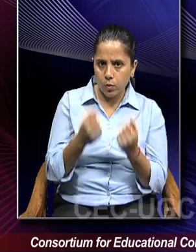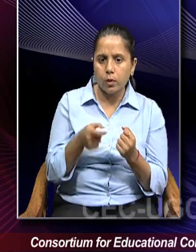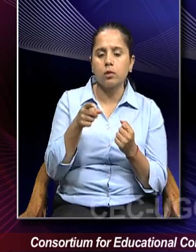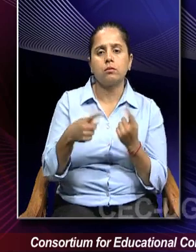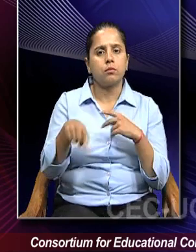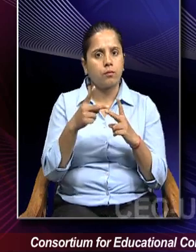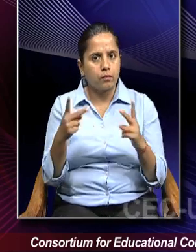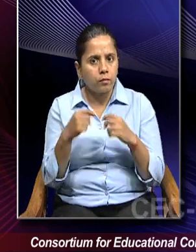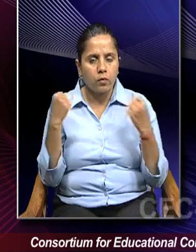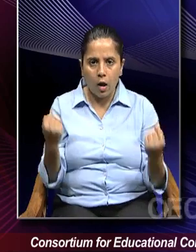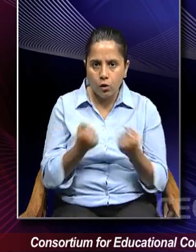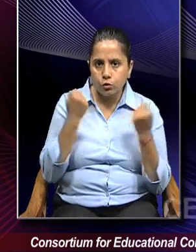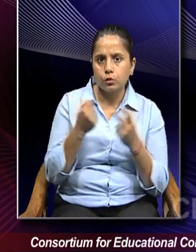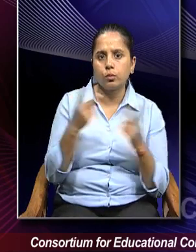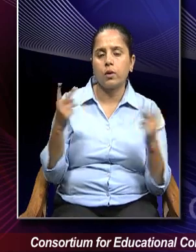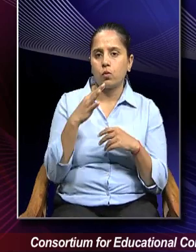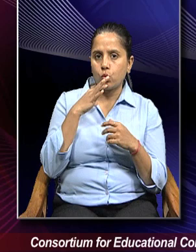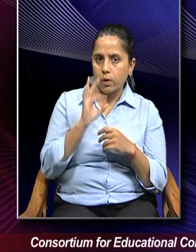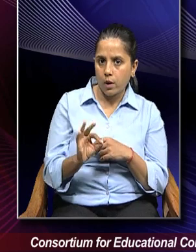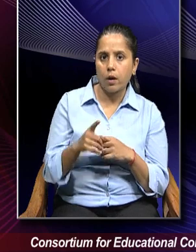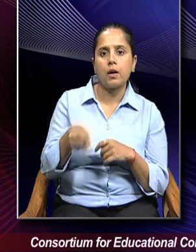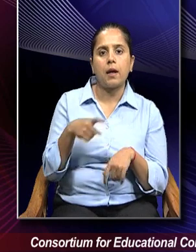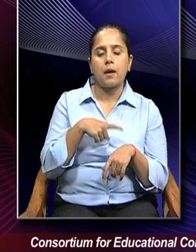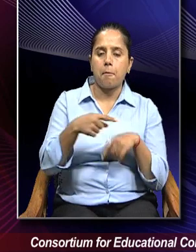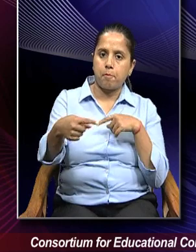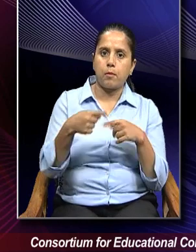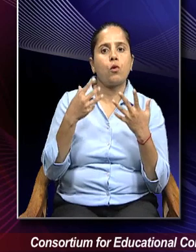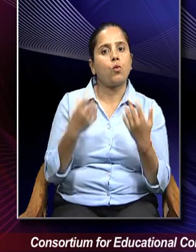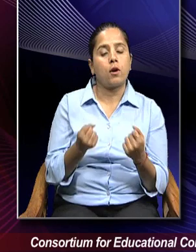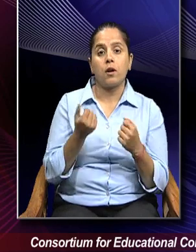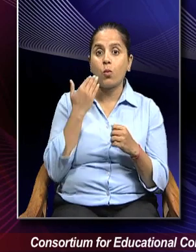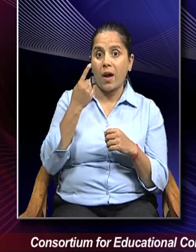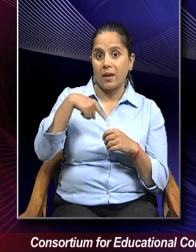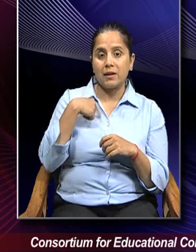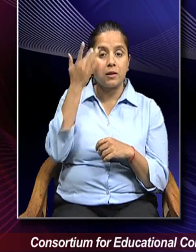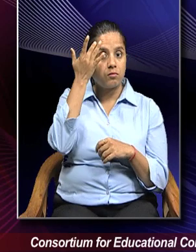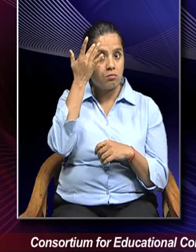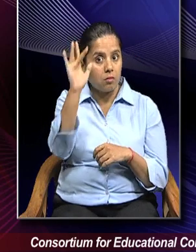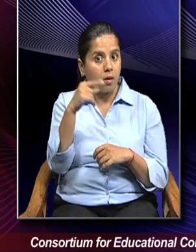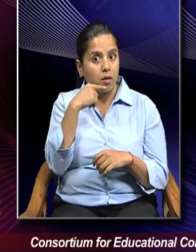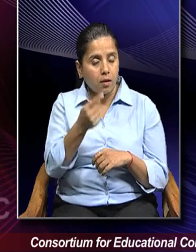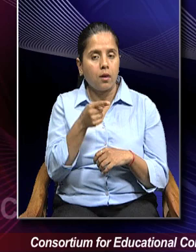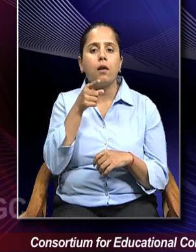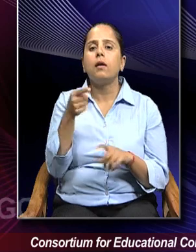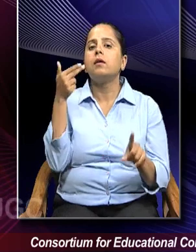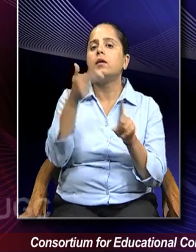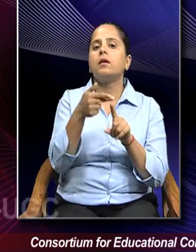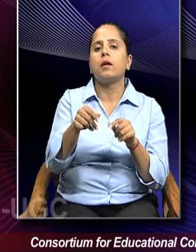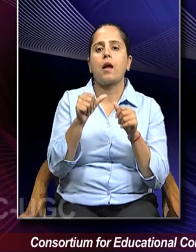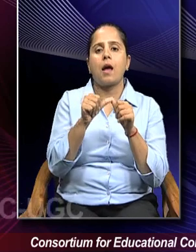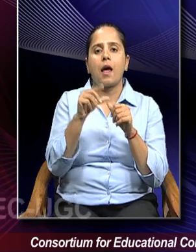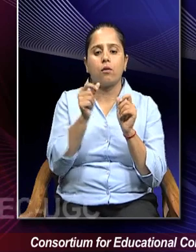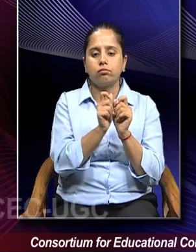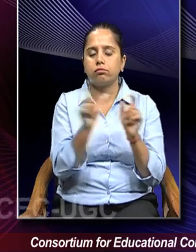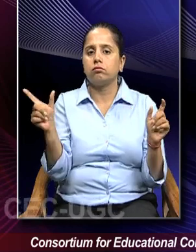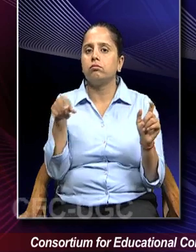measurable, actionable, realistic and time bound. So, when we say SMART, it is considered to be an acronym